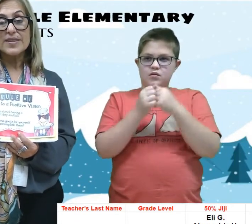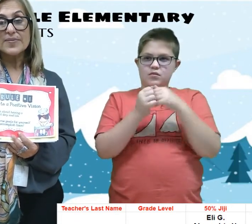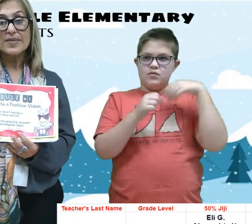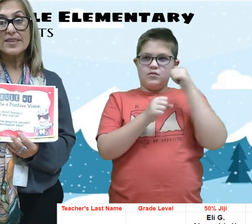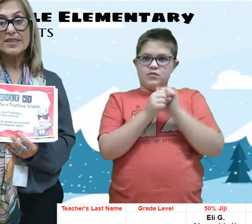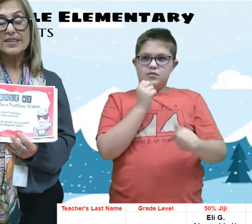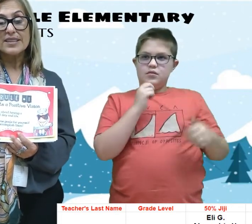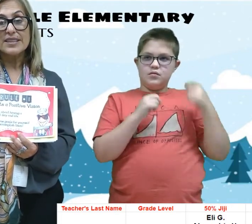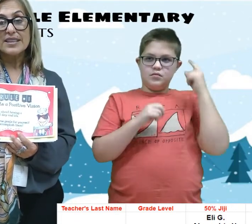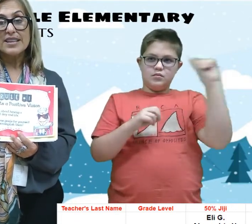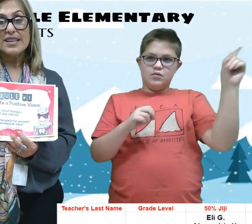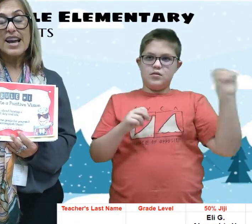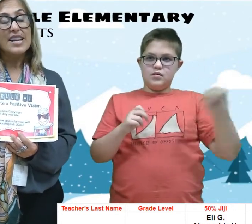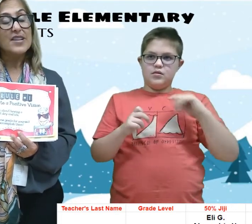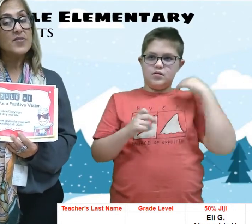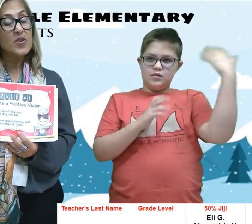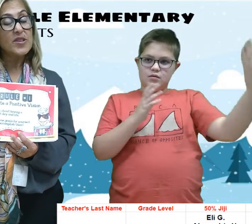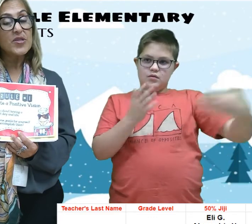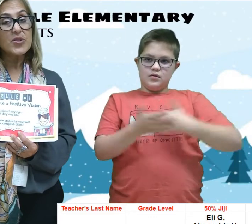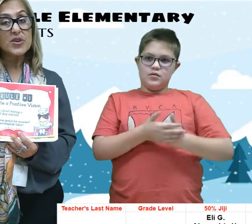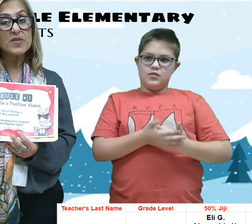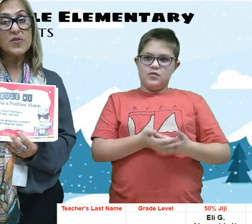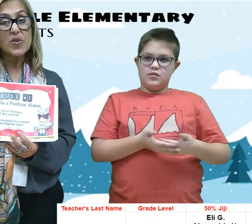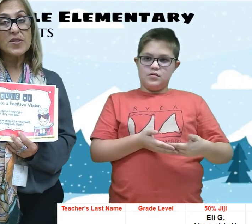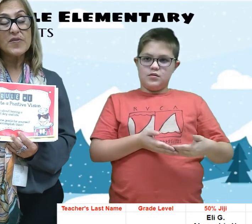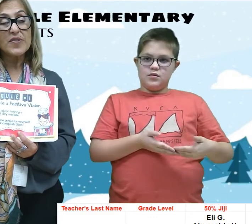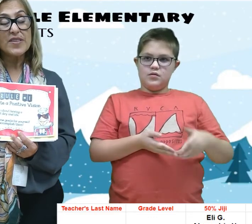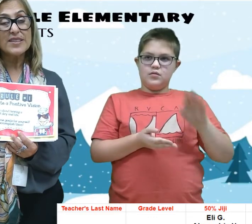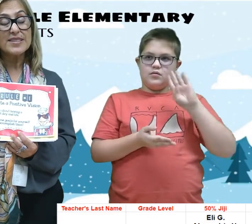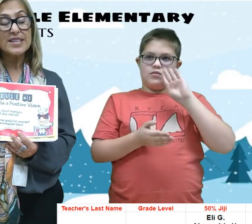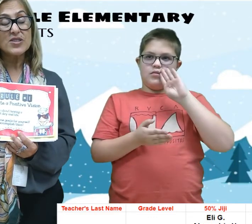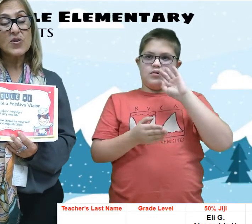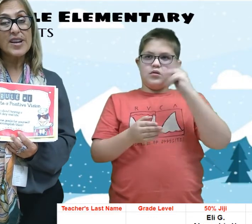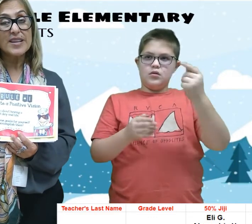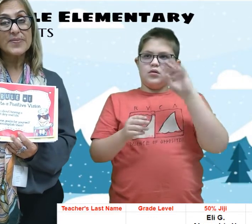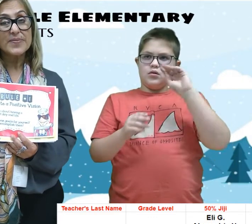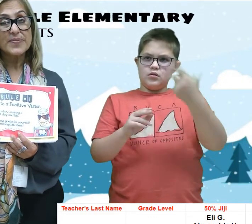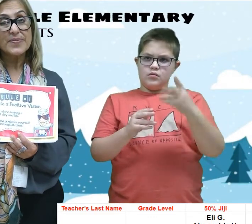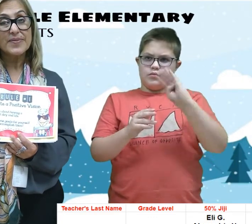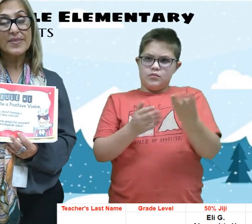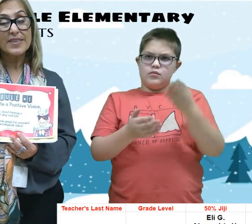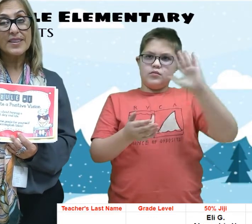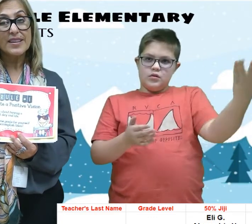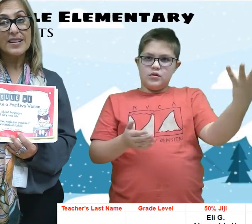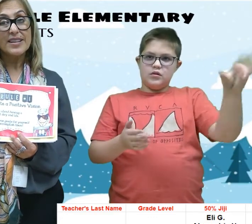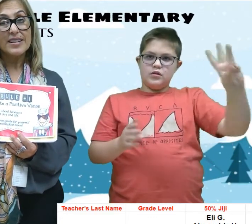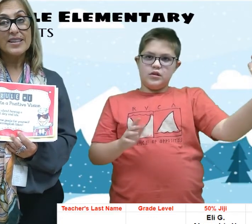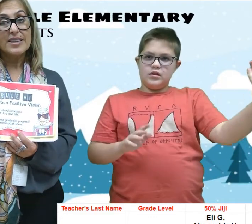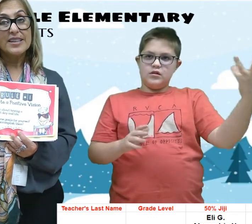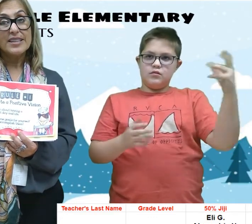everyone. And if you're in third, fourth, fifth, and sixth grade,